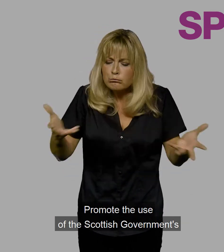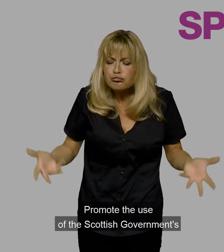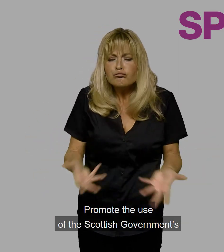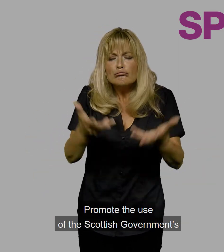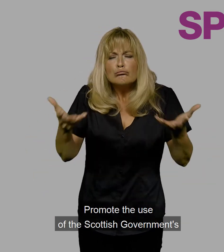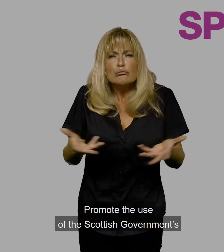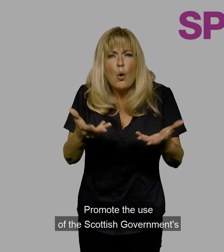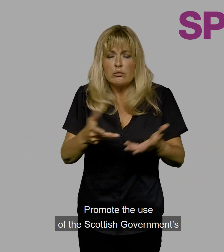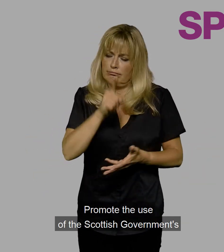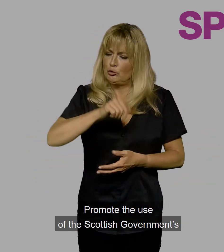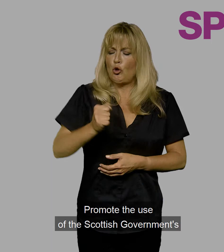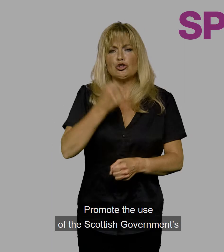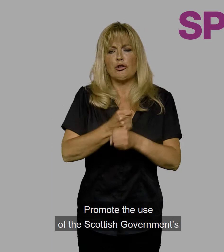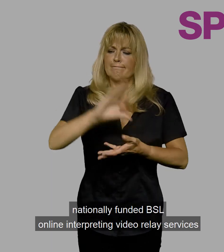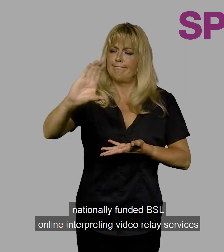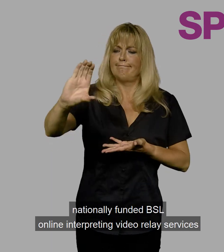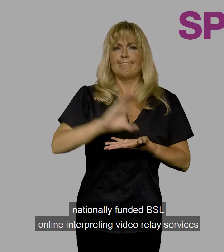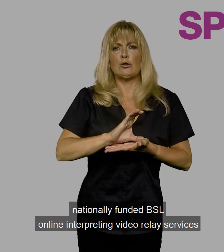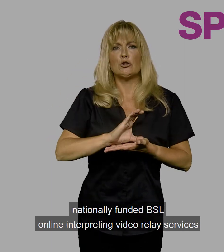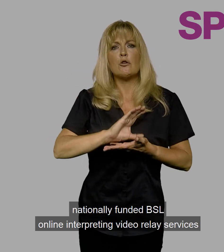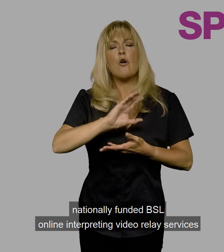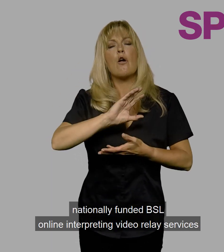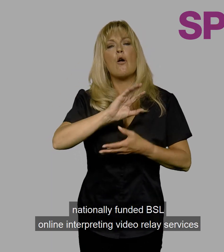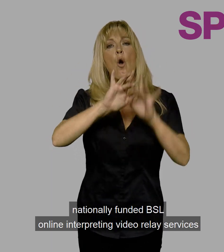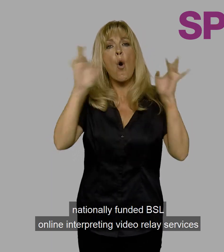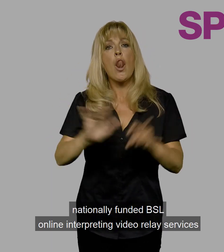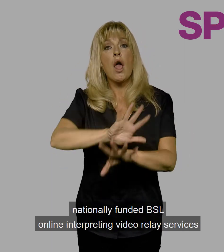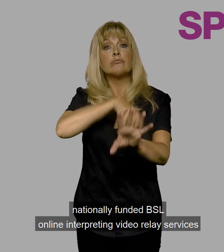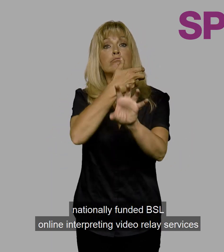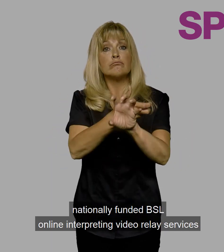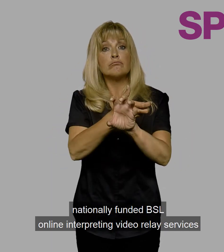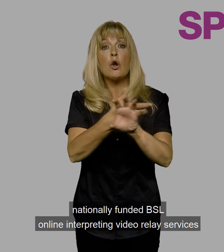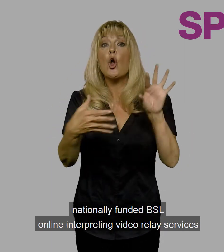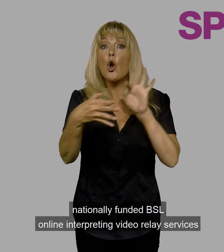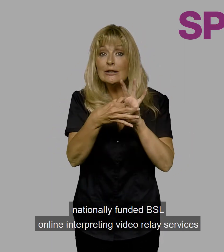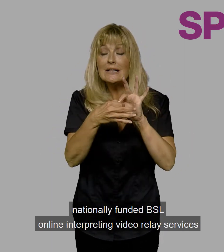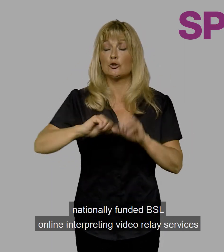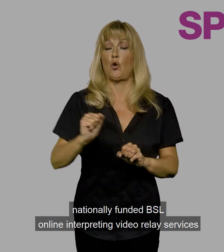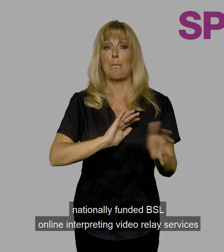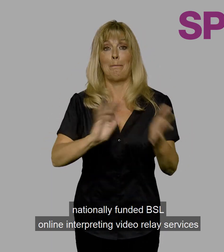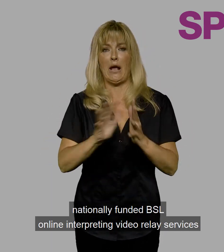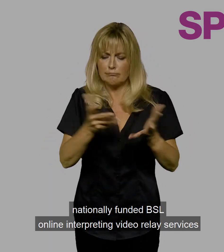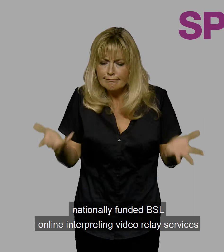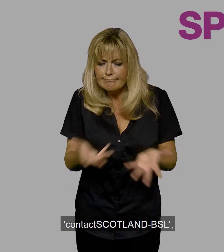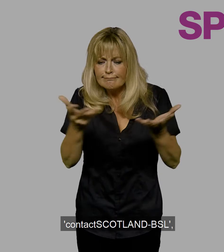Promote the use of the Scottish Government's nationally funded BSL online interpreting video relay services,